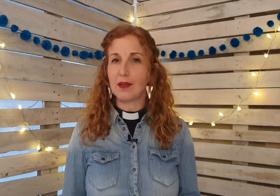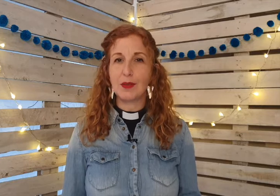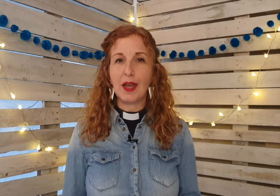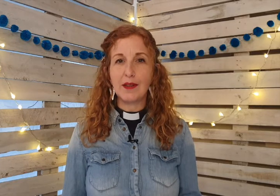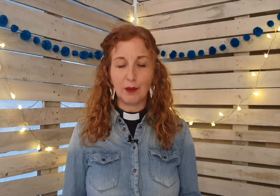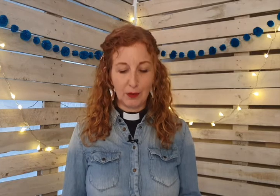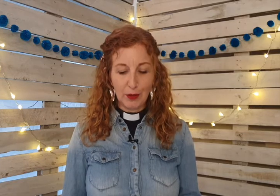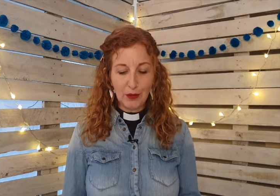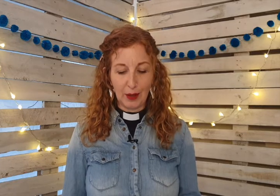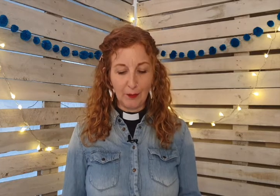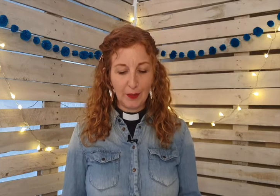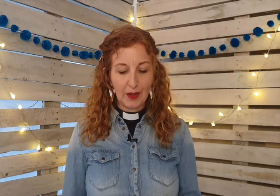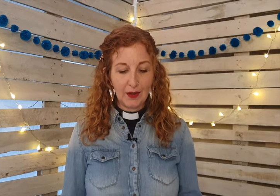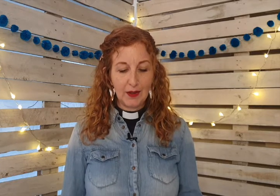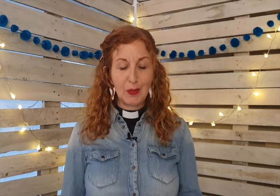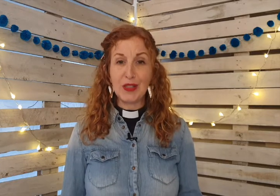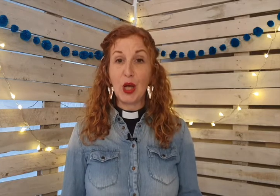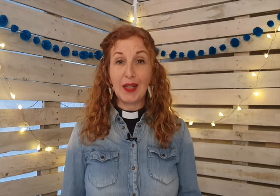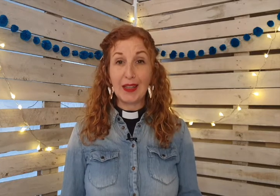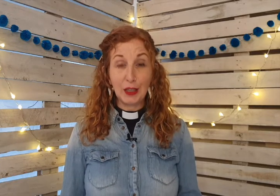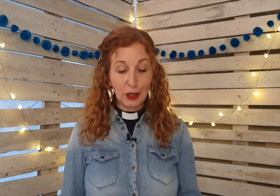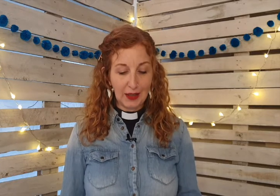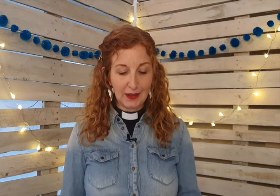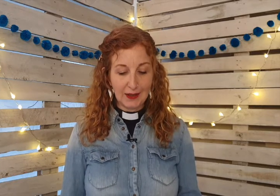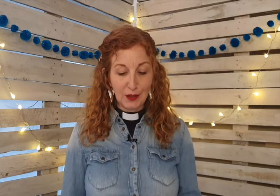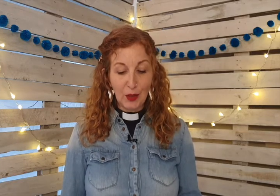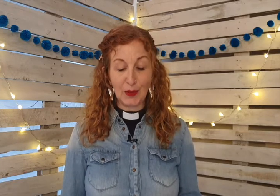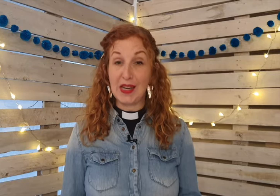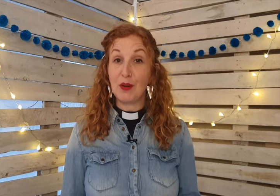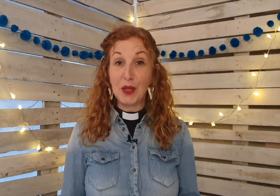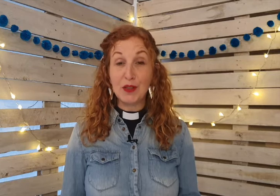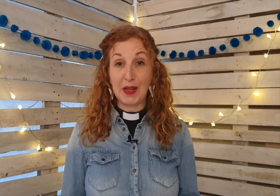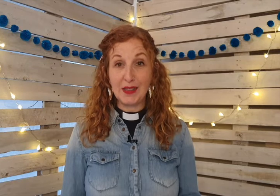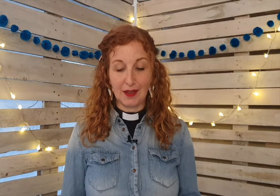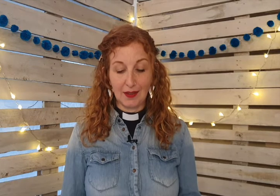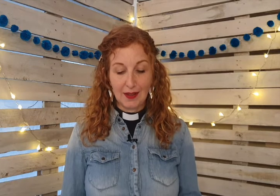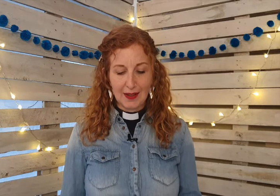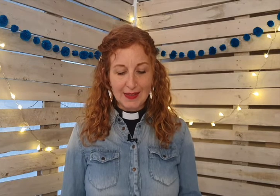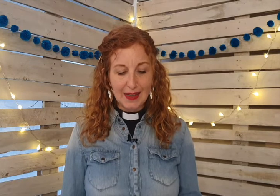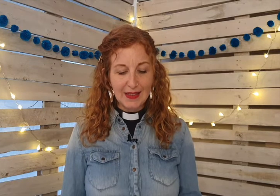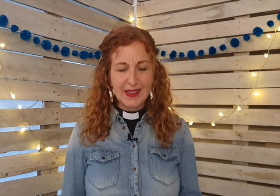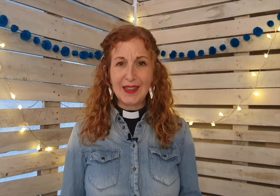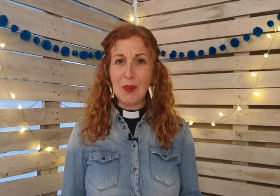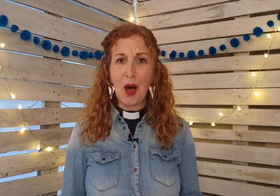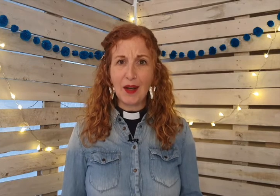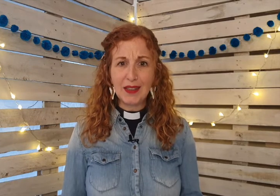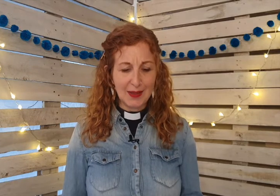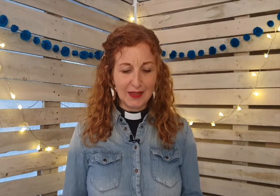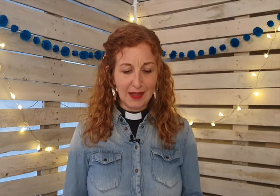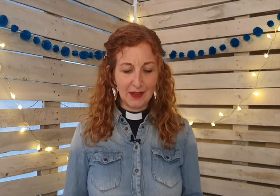began to rebuke him. But turning and looking at his disciples, he rebuked Peter and said, "Get behind me, Satan,